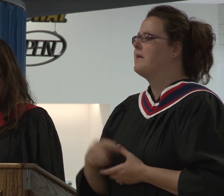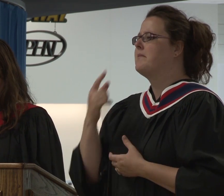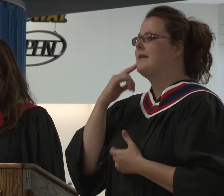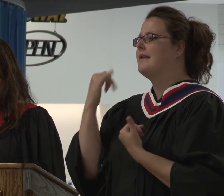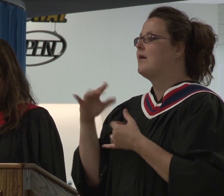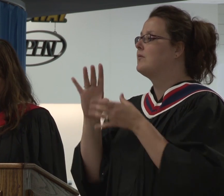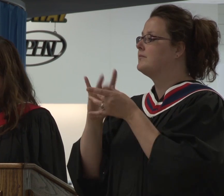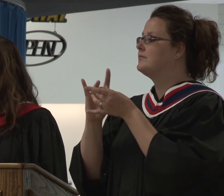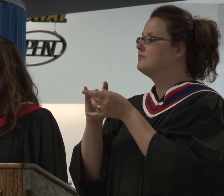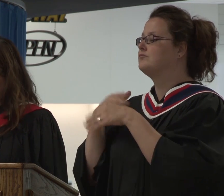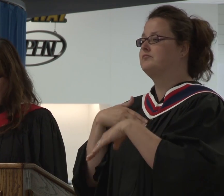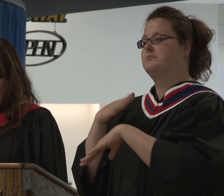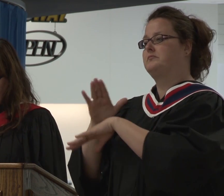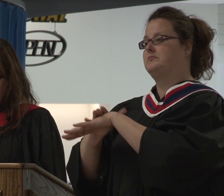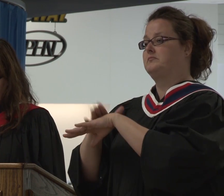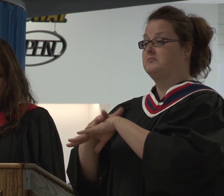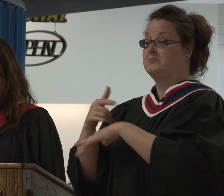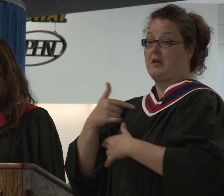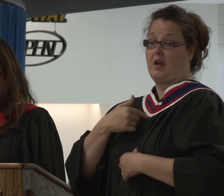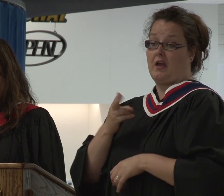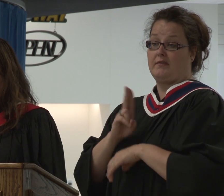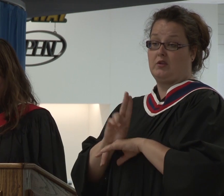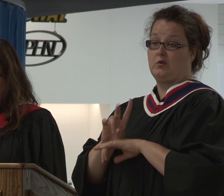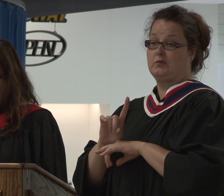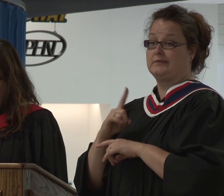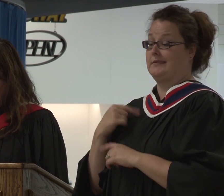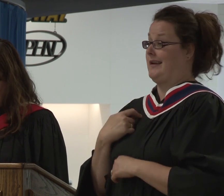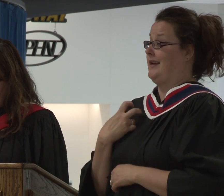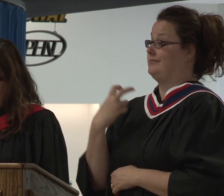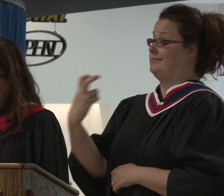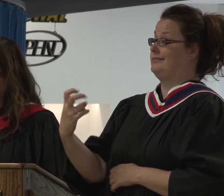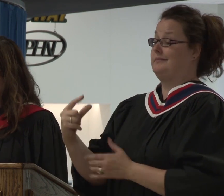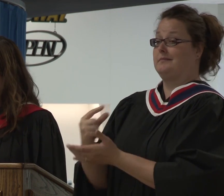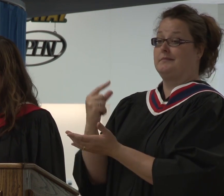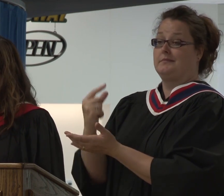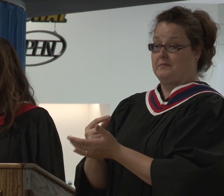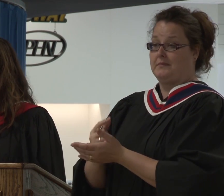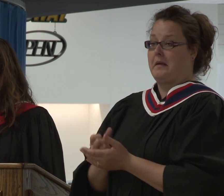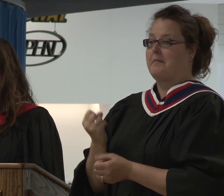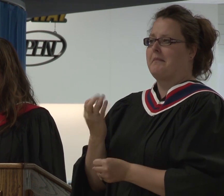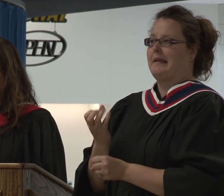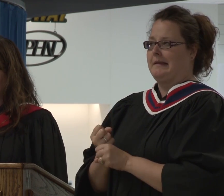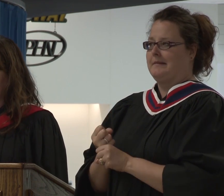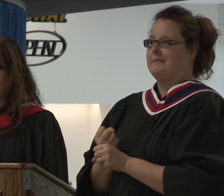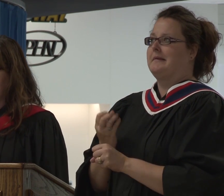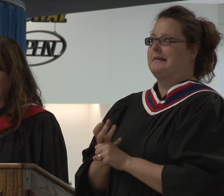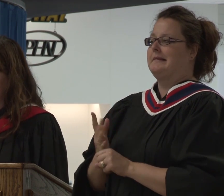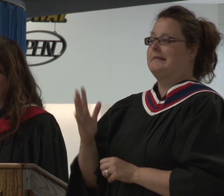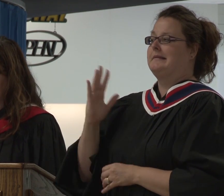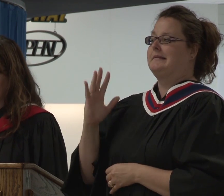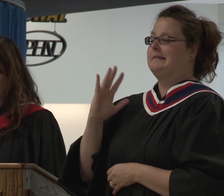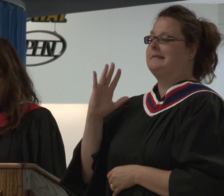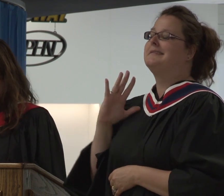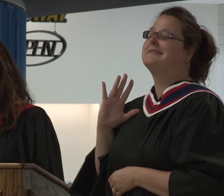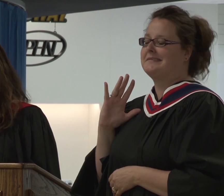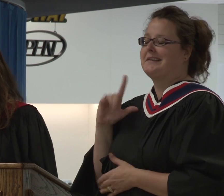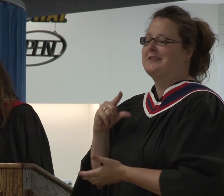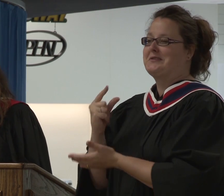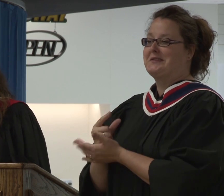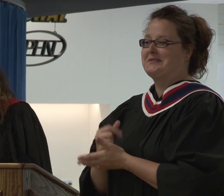wisdom that has served me well since I sat at my own convocation many years